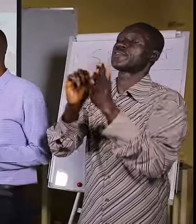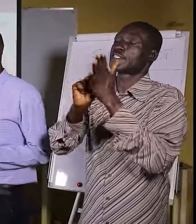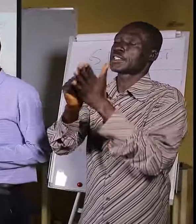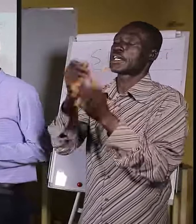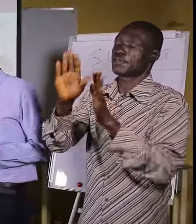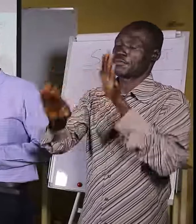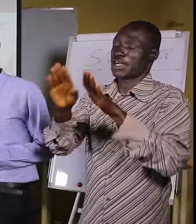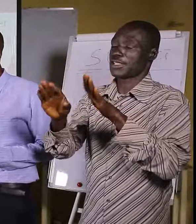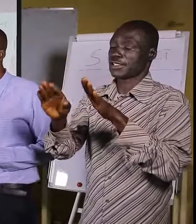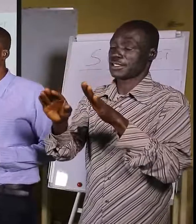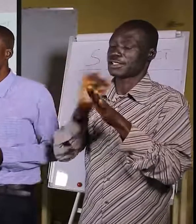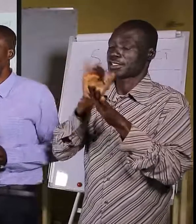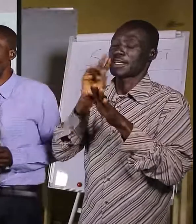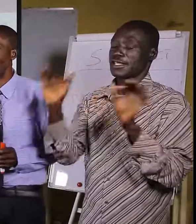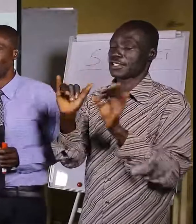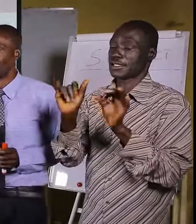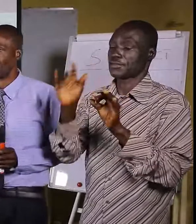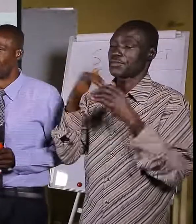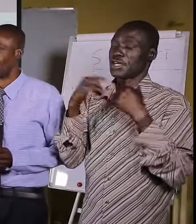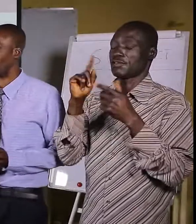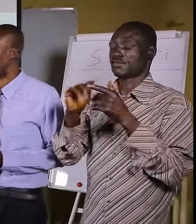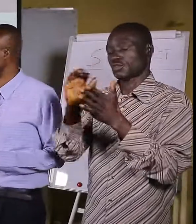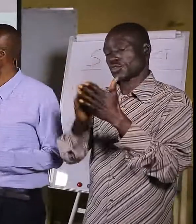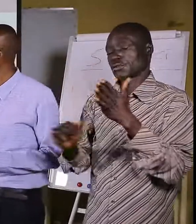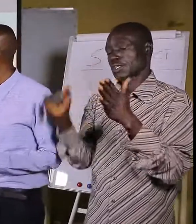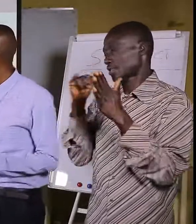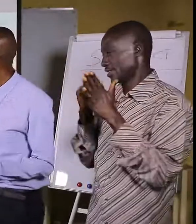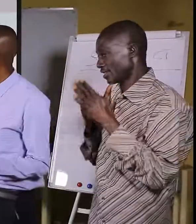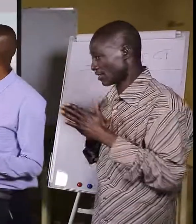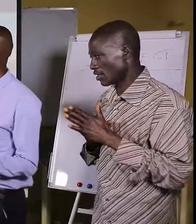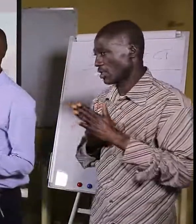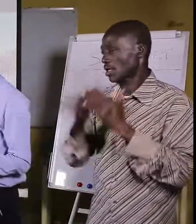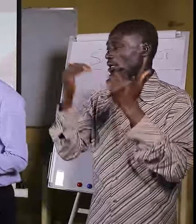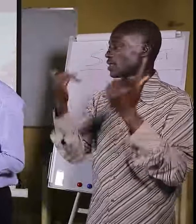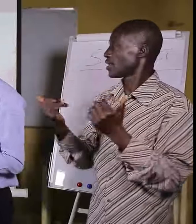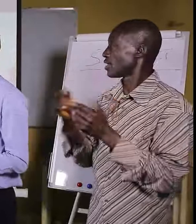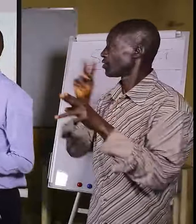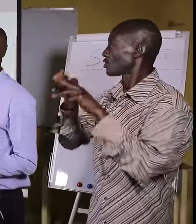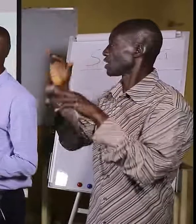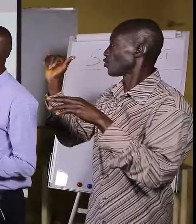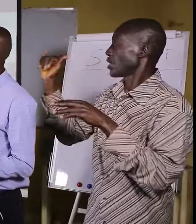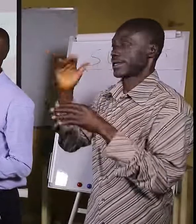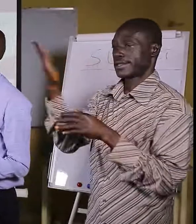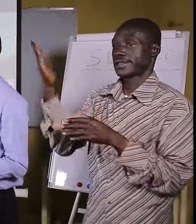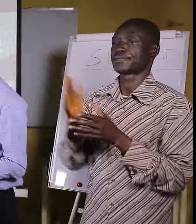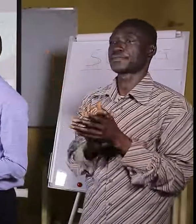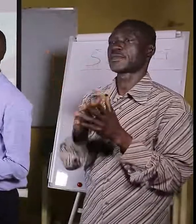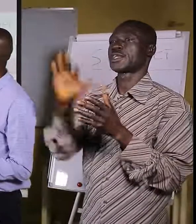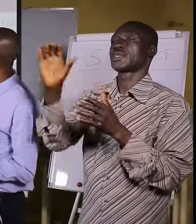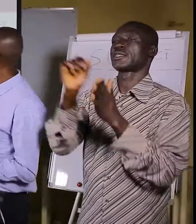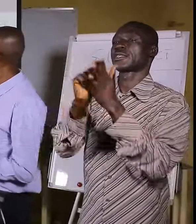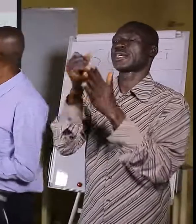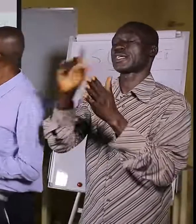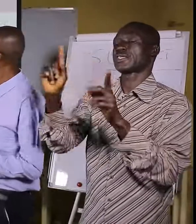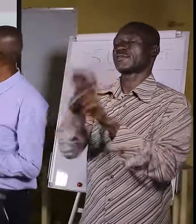balancing terms are the same, then you are to subtract the equations. Now, look at y. The sign in